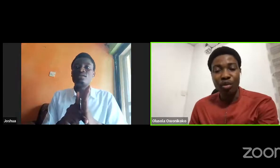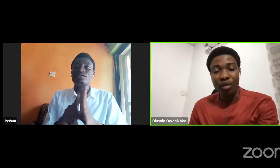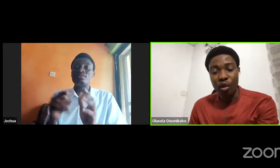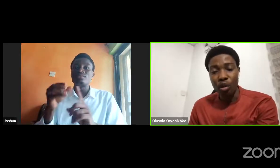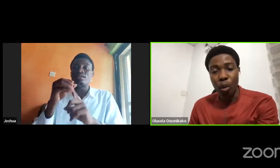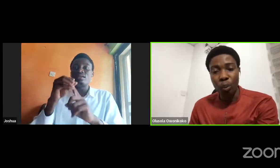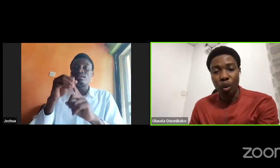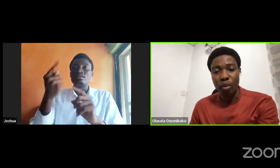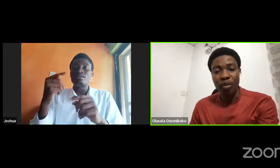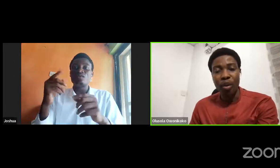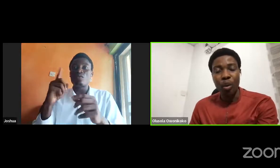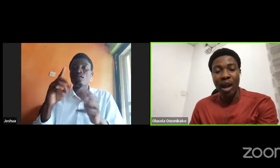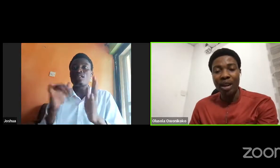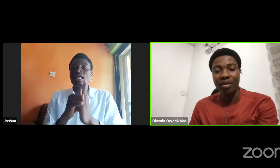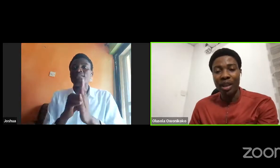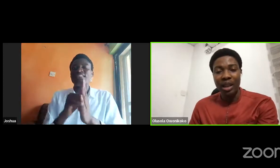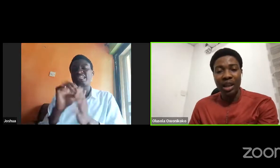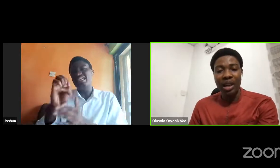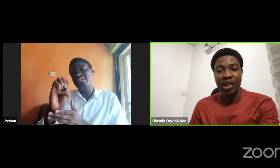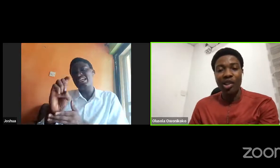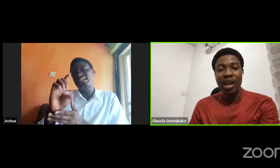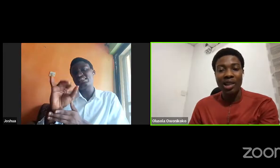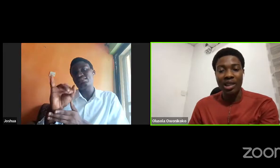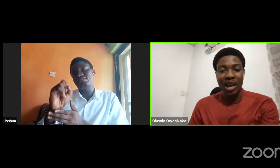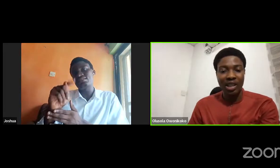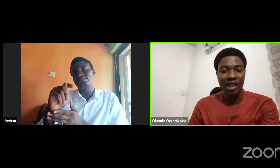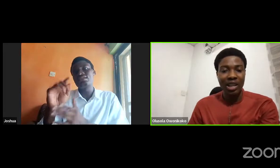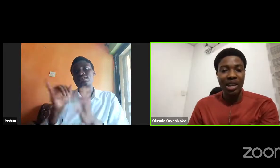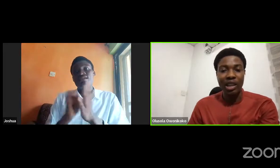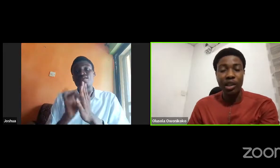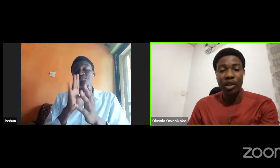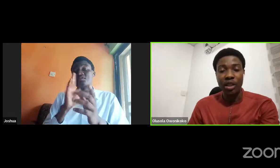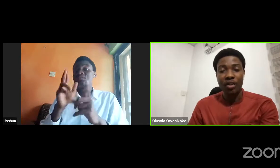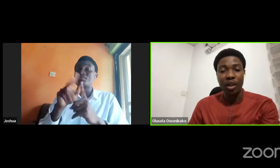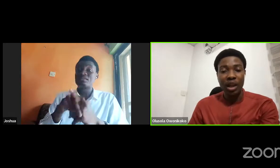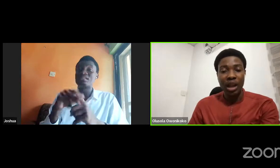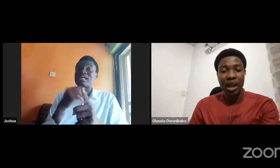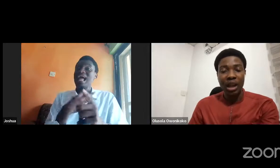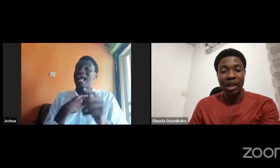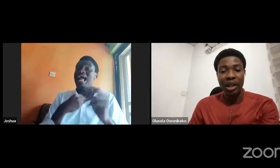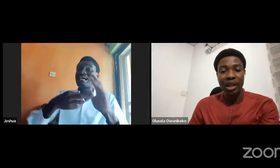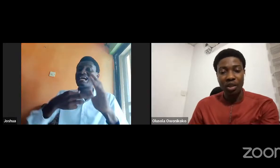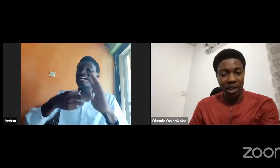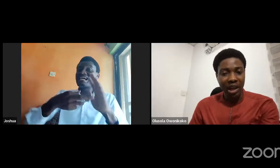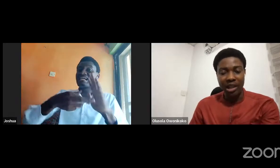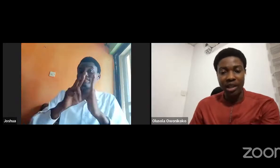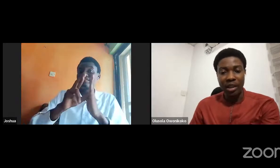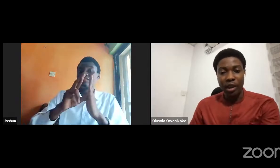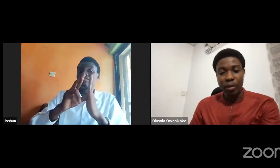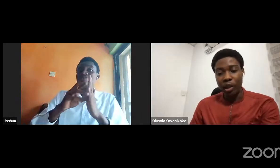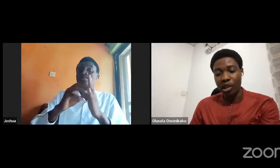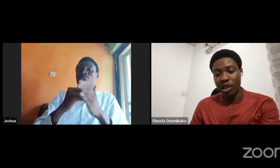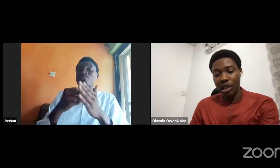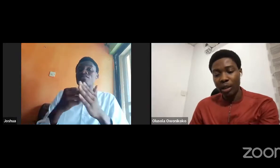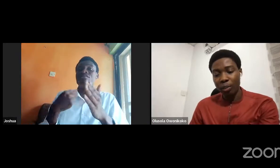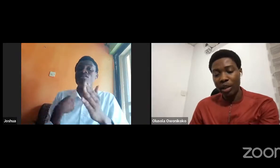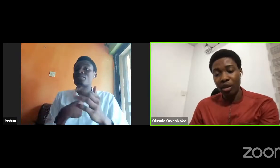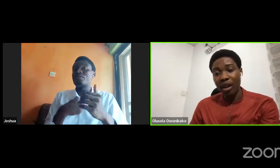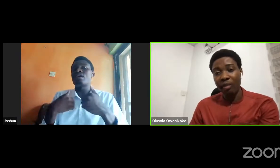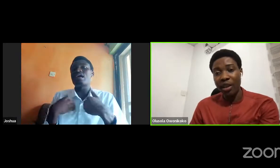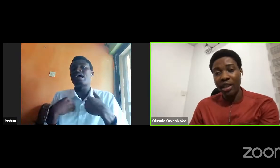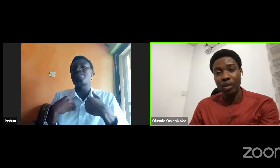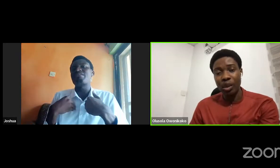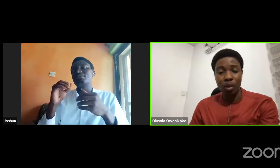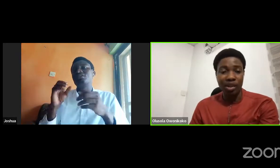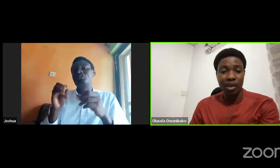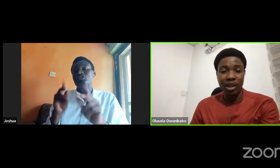and reviewed upward before we have a chance at an inclusive society. Because part of